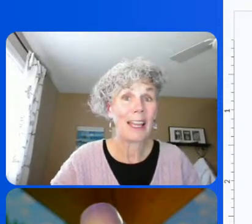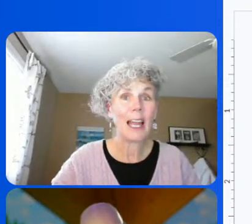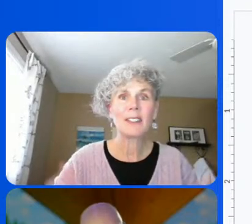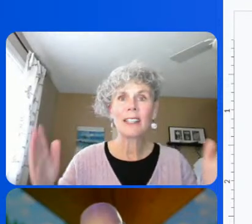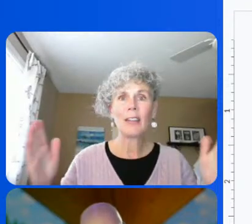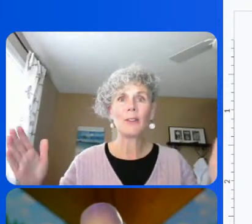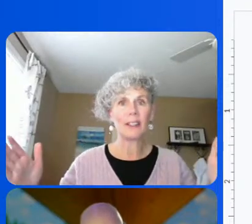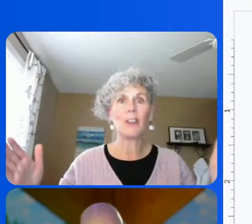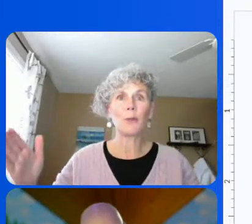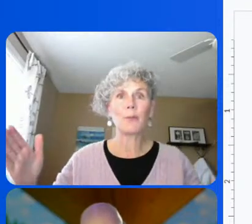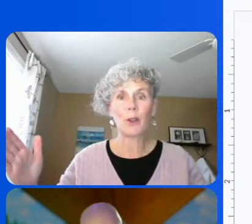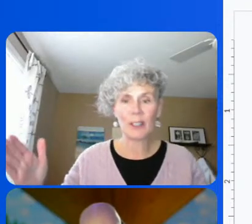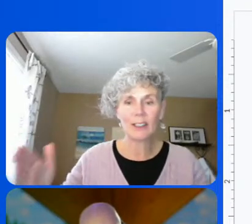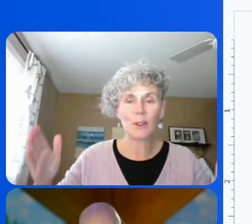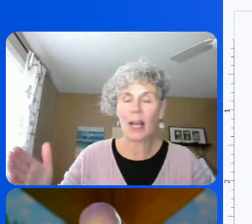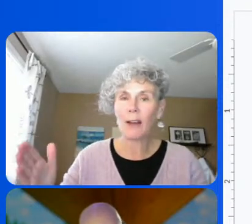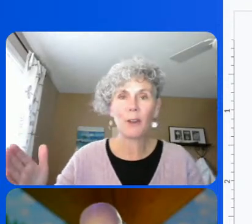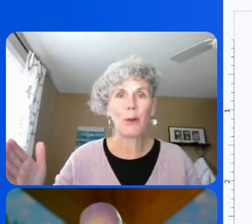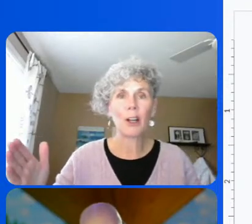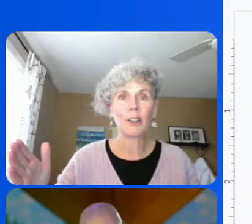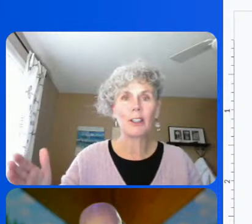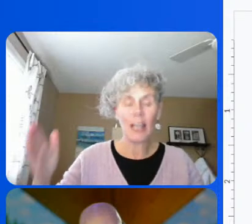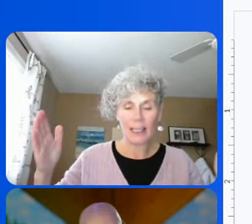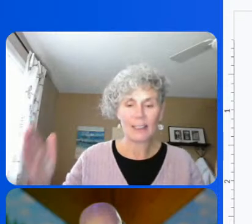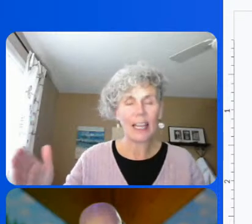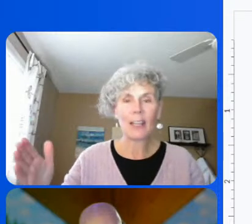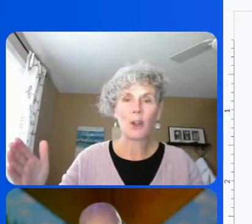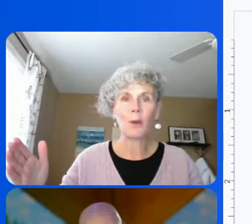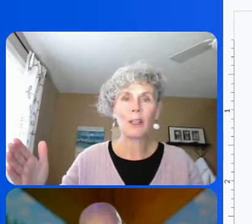and send your person. So have your partner stand